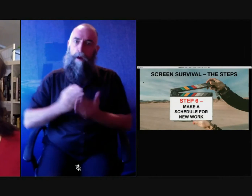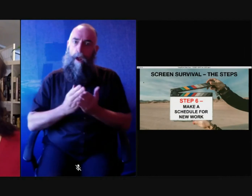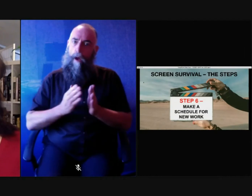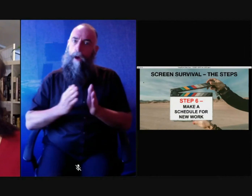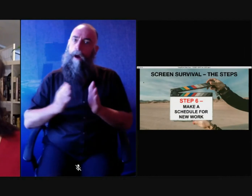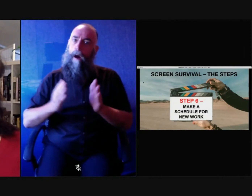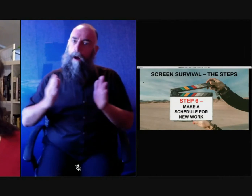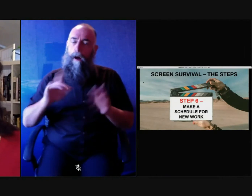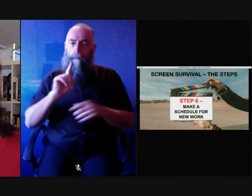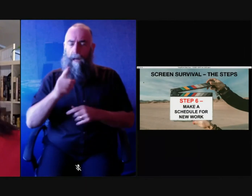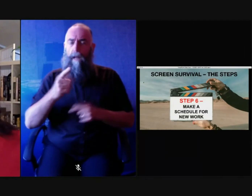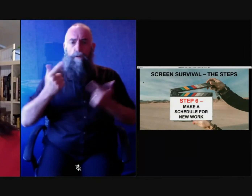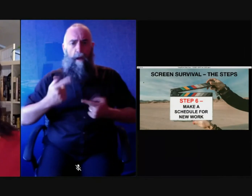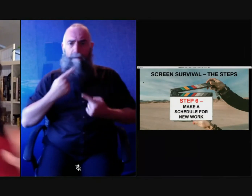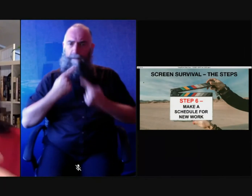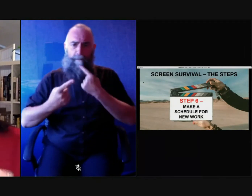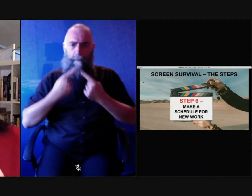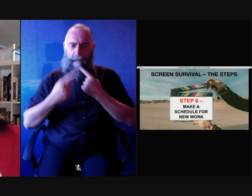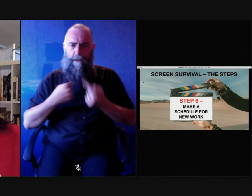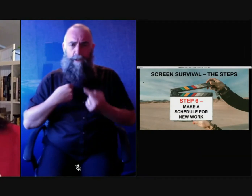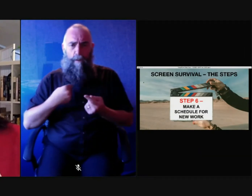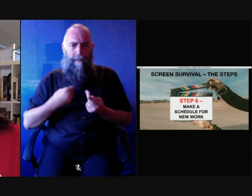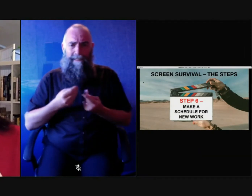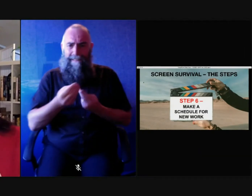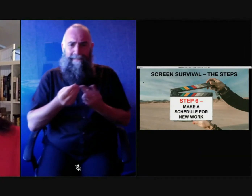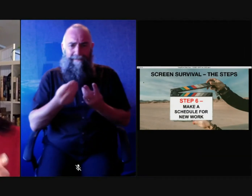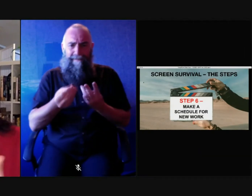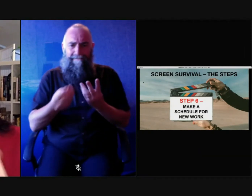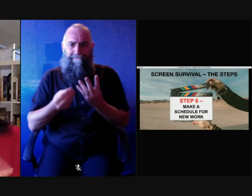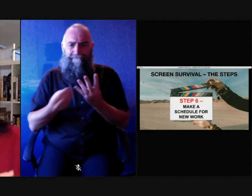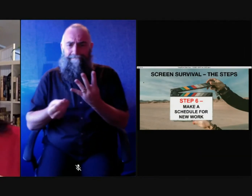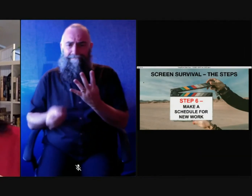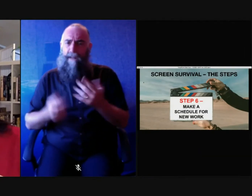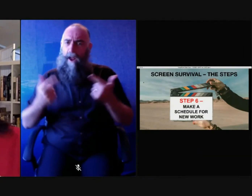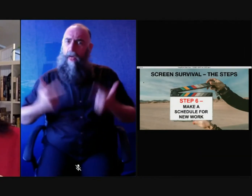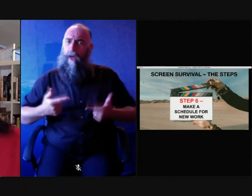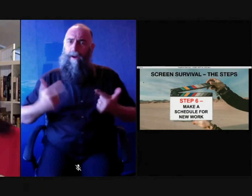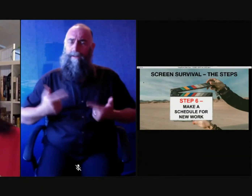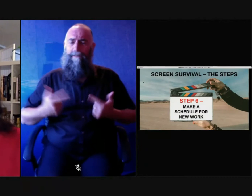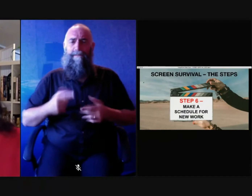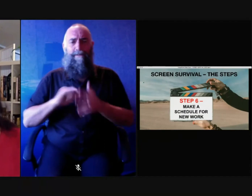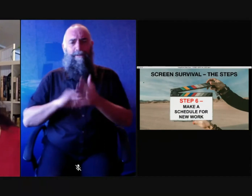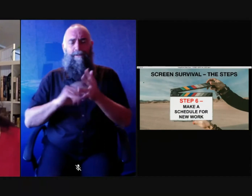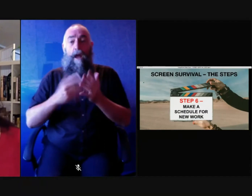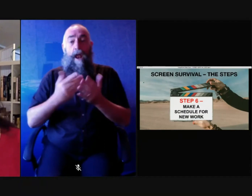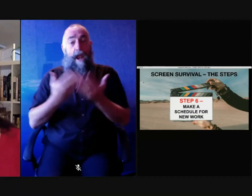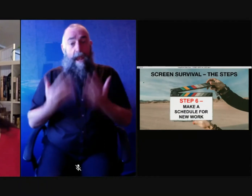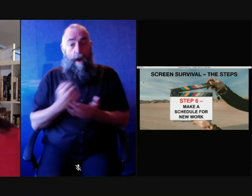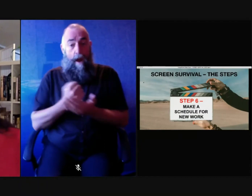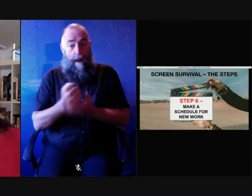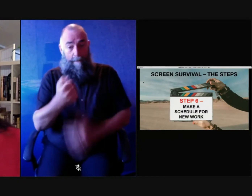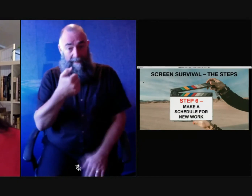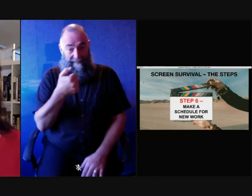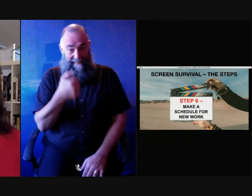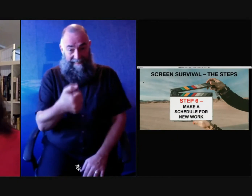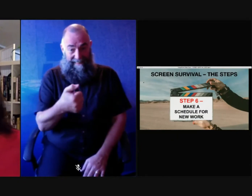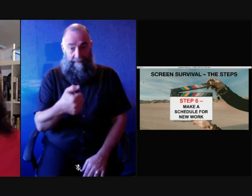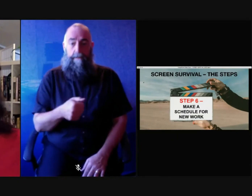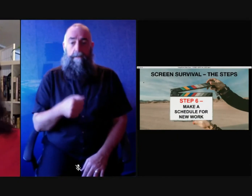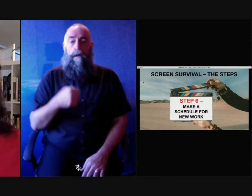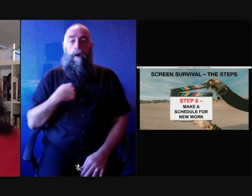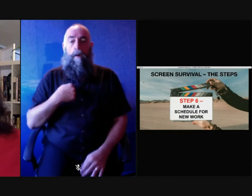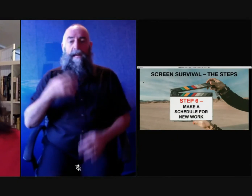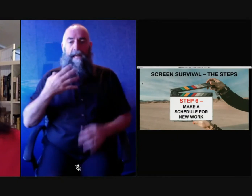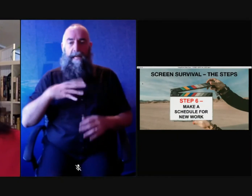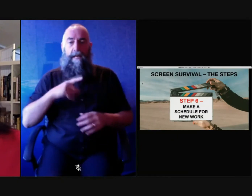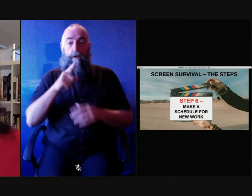you. So step number 6, I want to talk about making a schedule for new work.